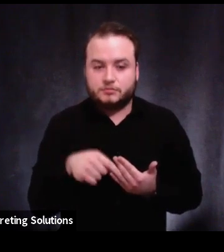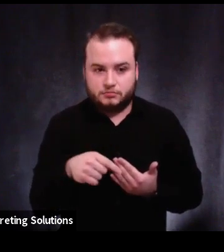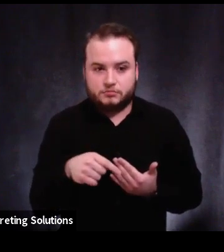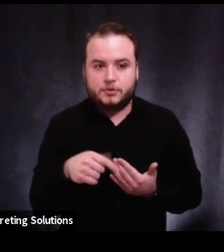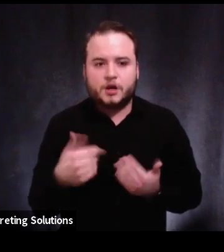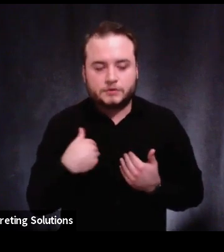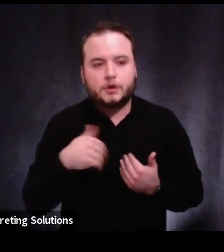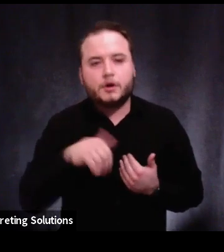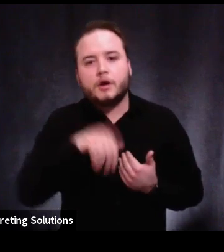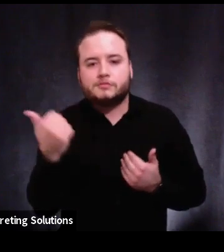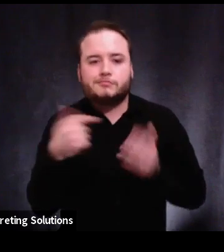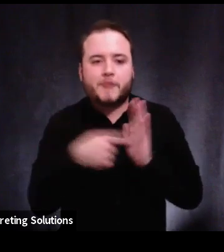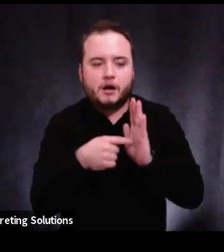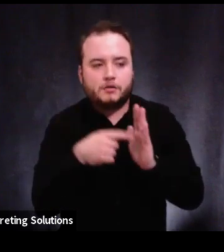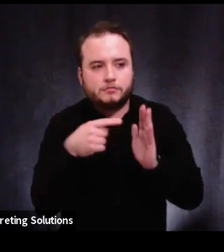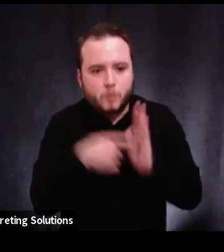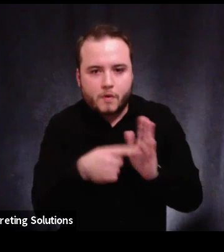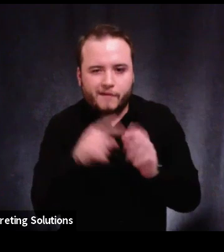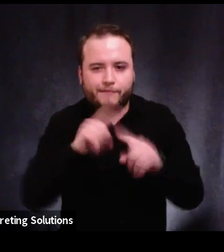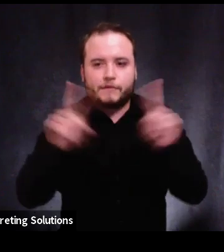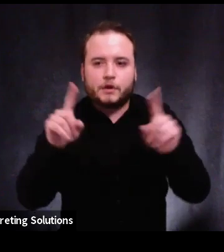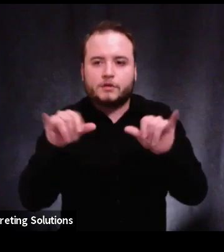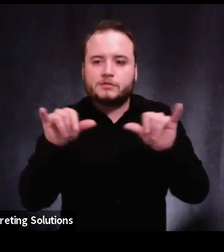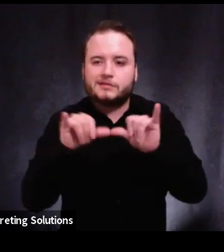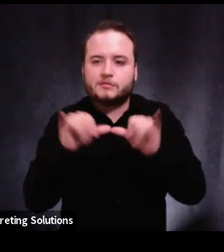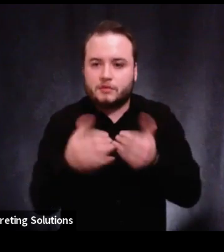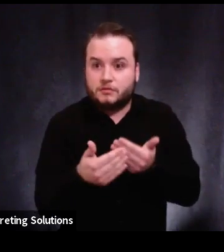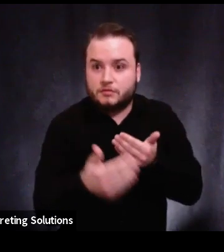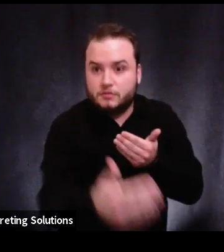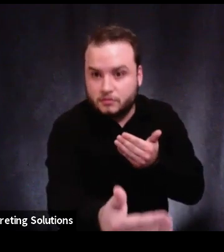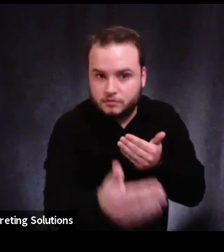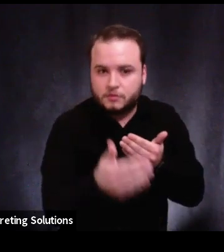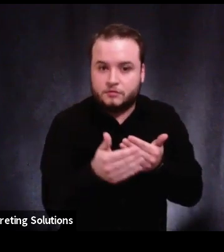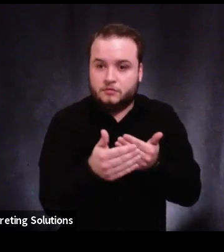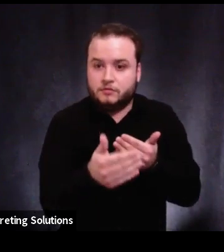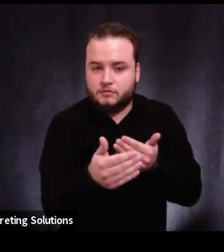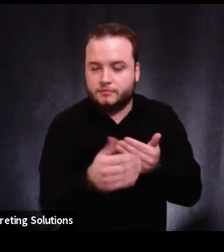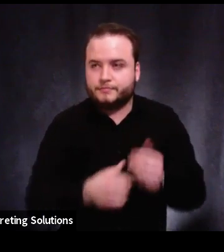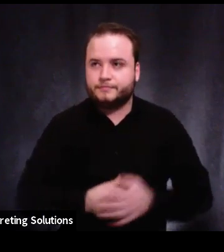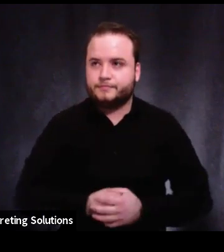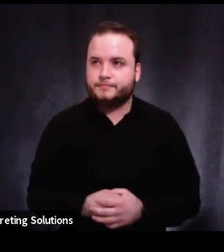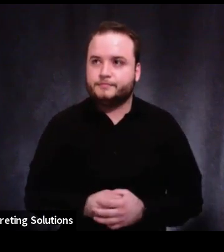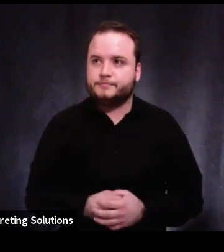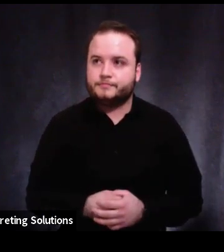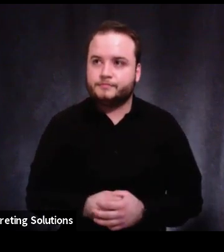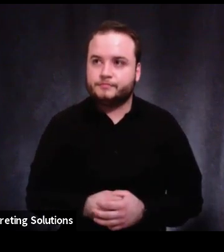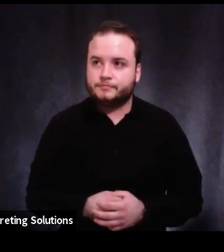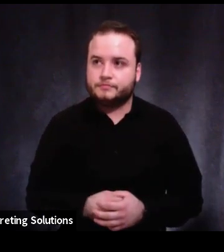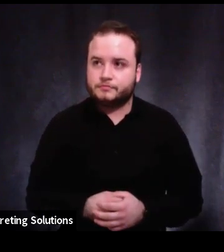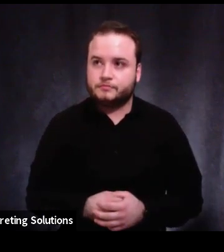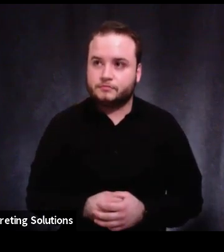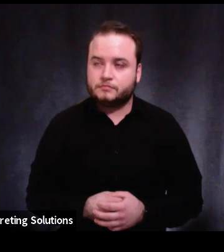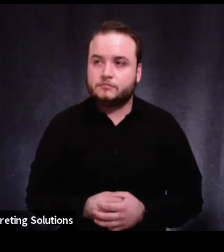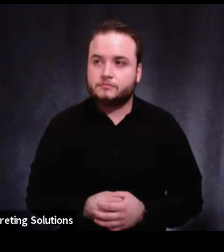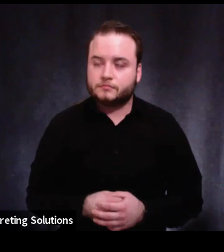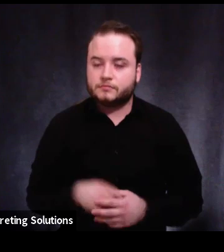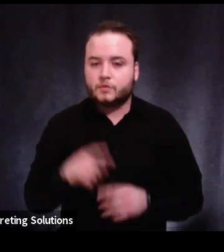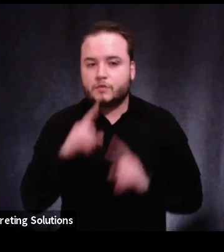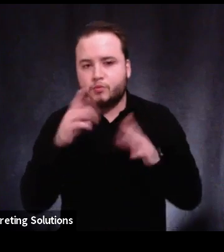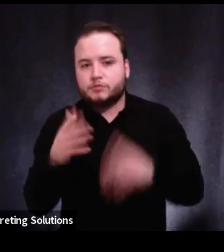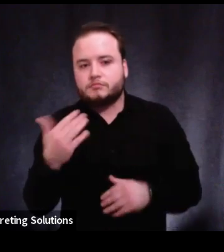then my second question for clarity, you already said what your definition of vulnerable people